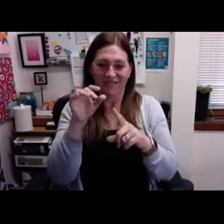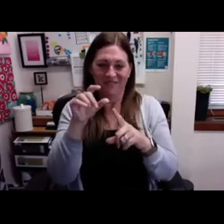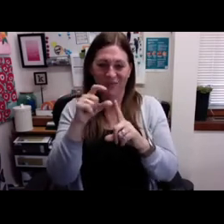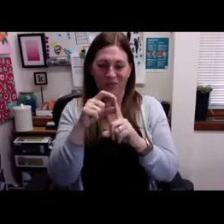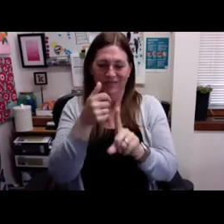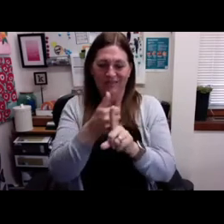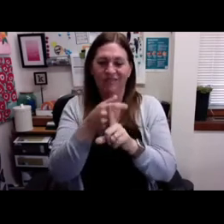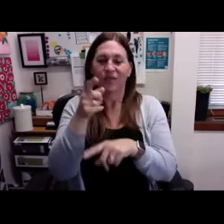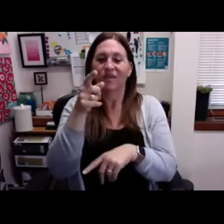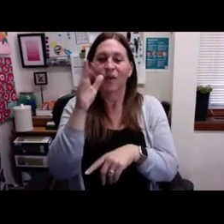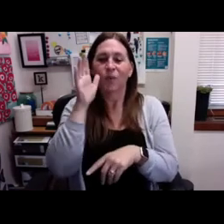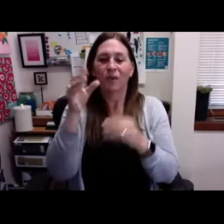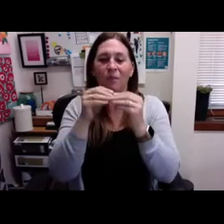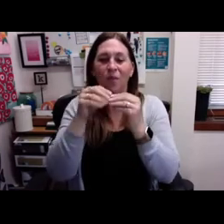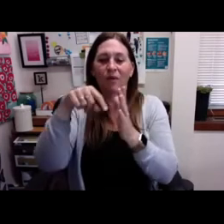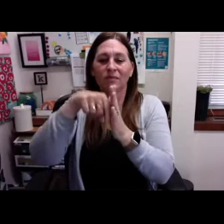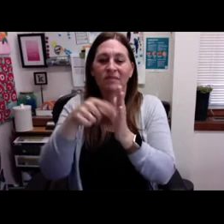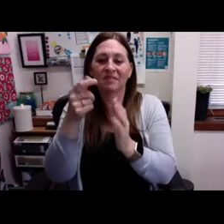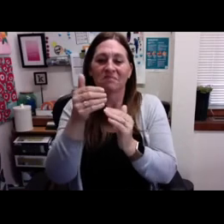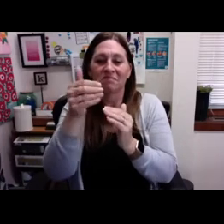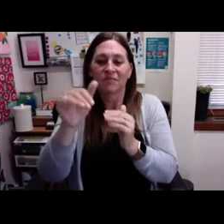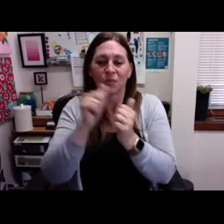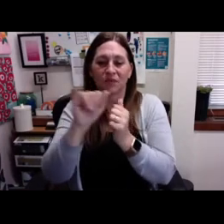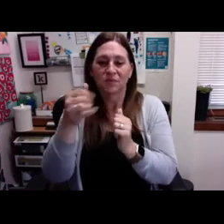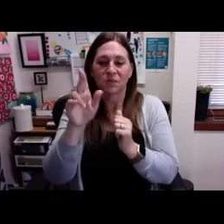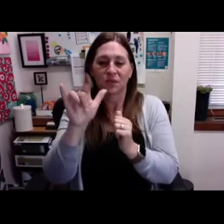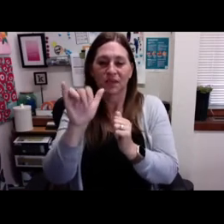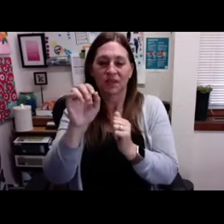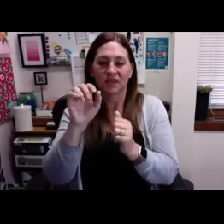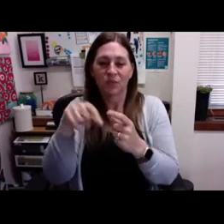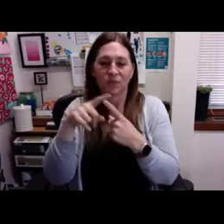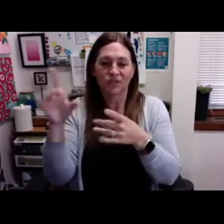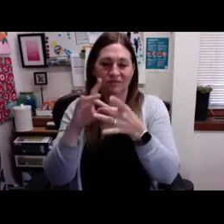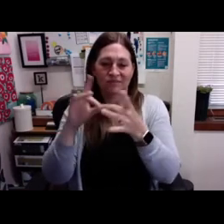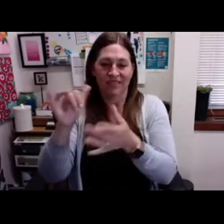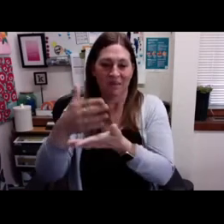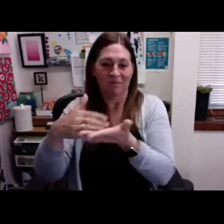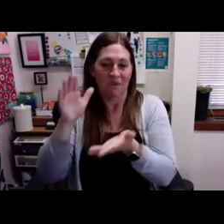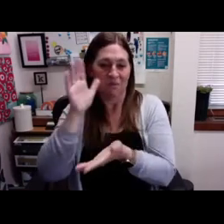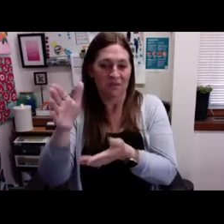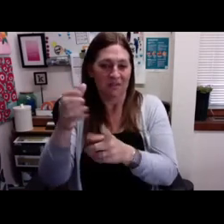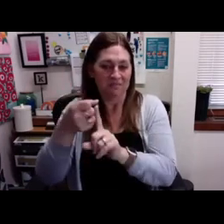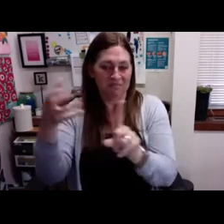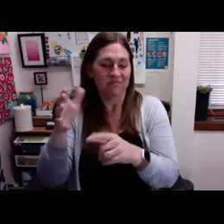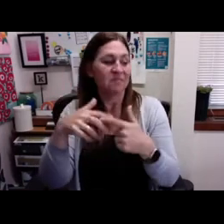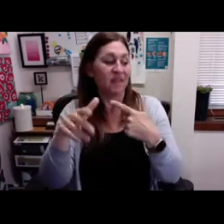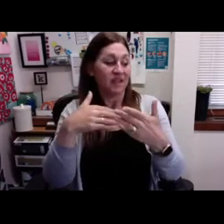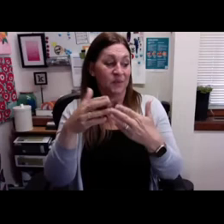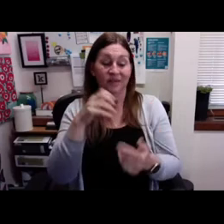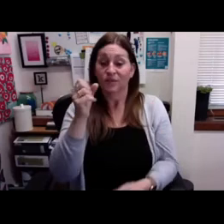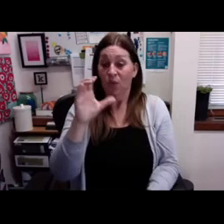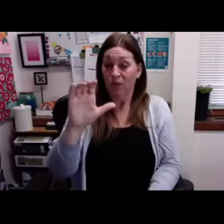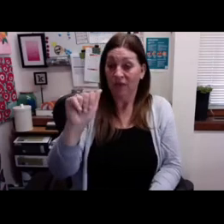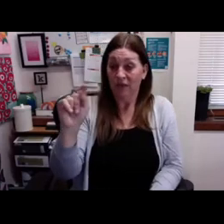chunks or how, the length of the word itself. And we'll talk about that a little bit more with Julie when